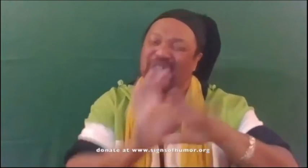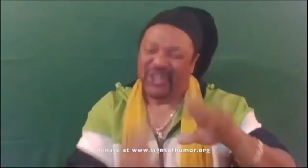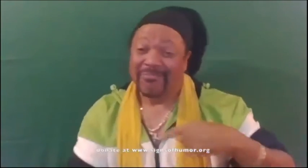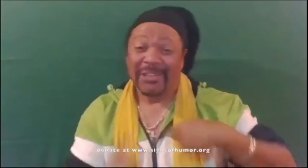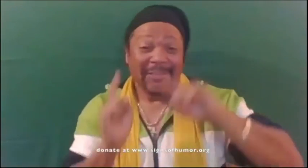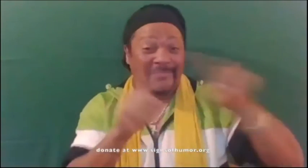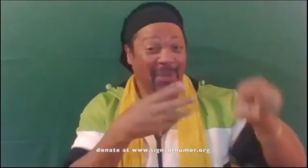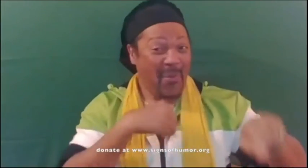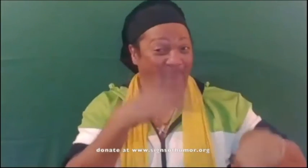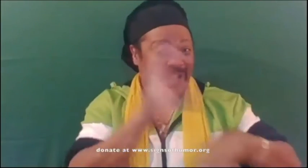Now, after church is over,